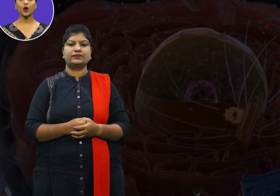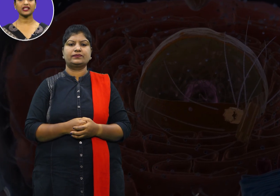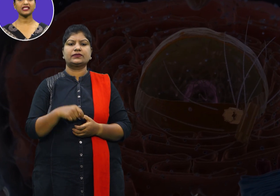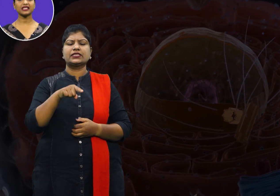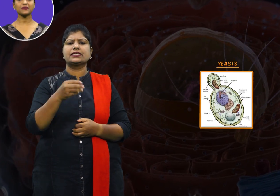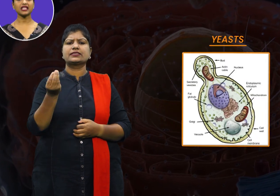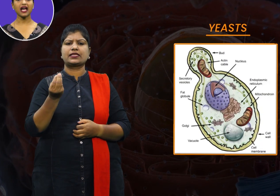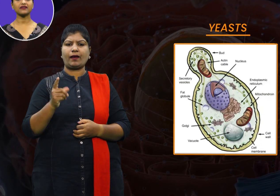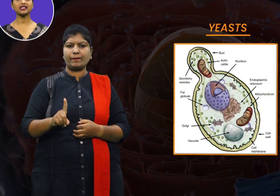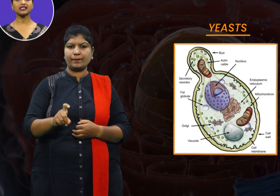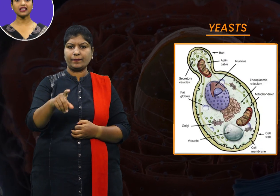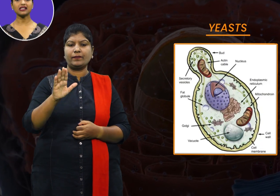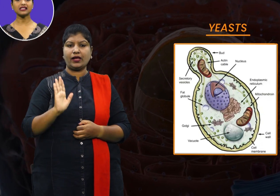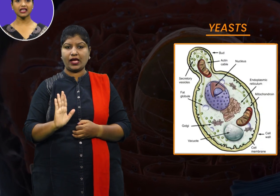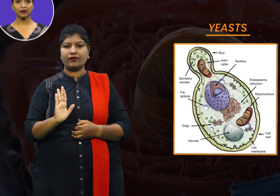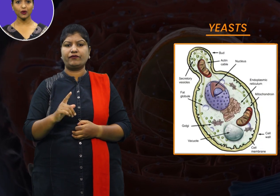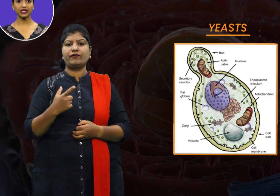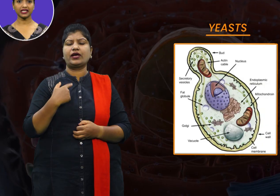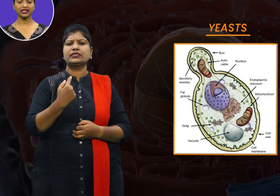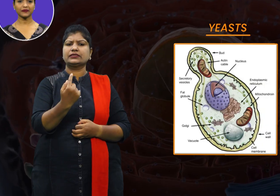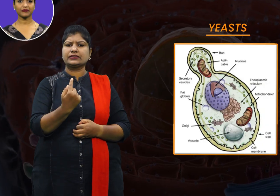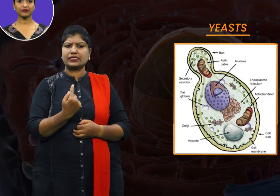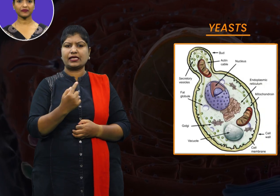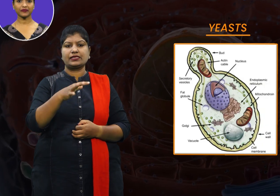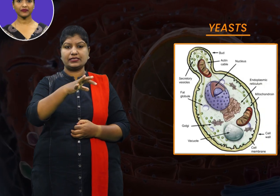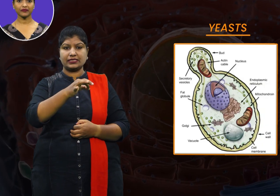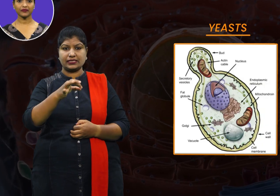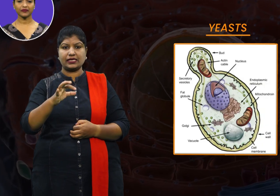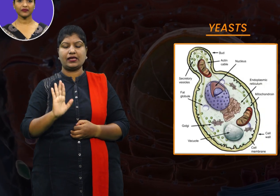Some organisms have a single cell body